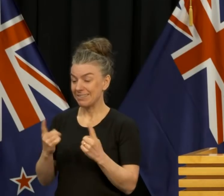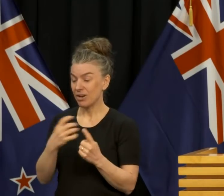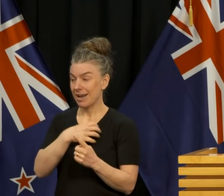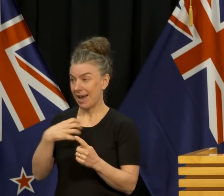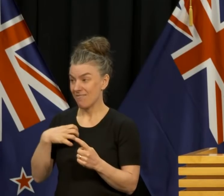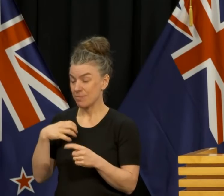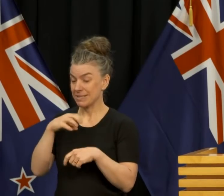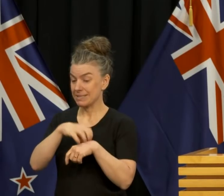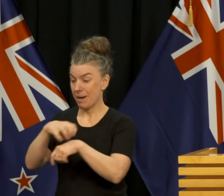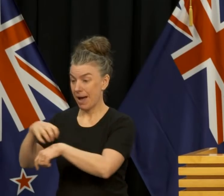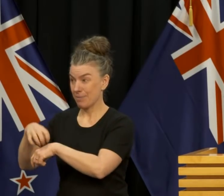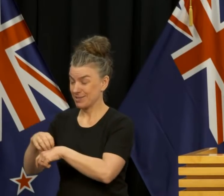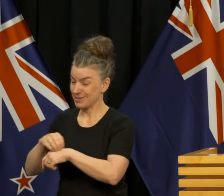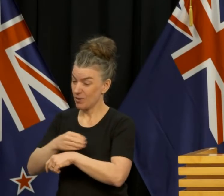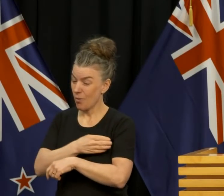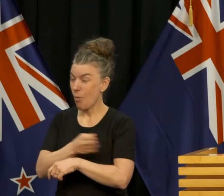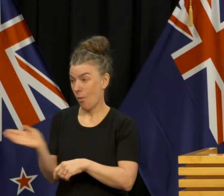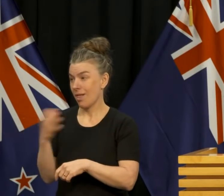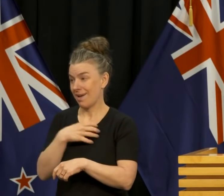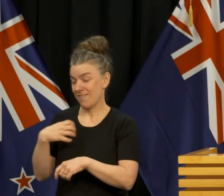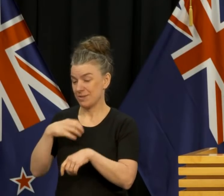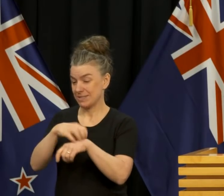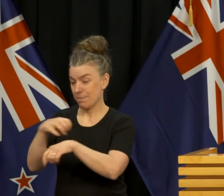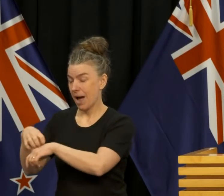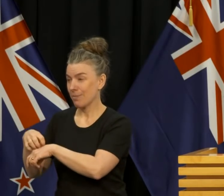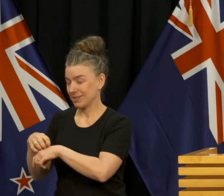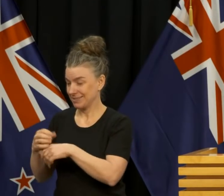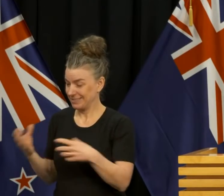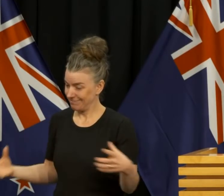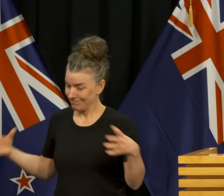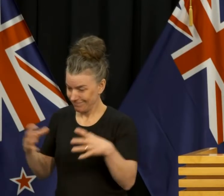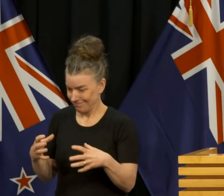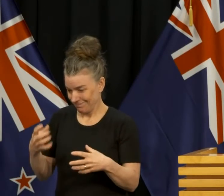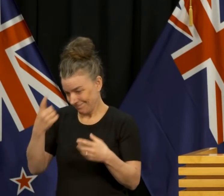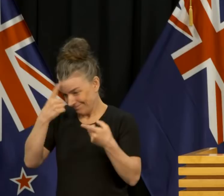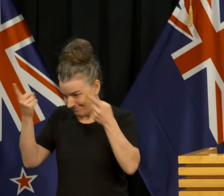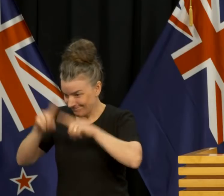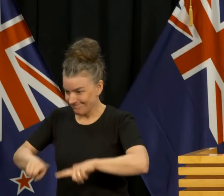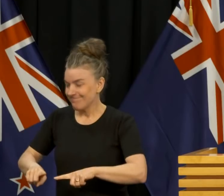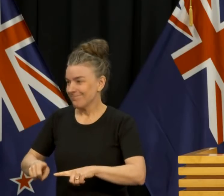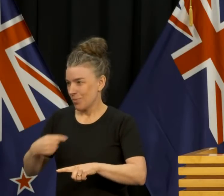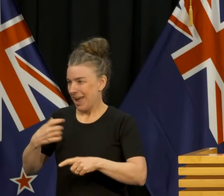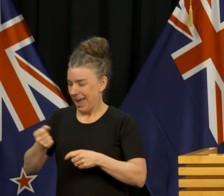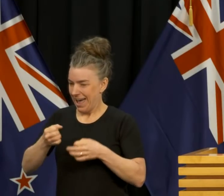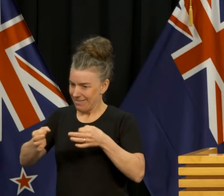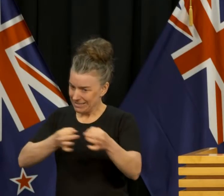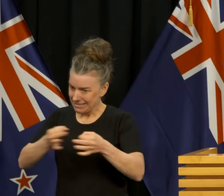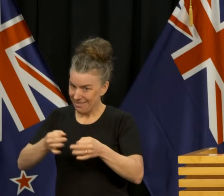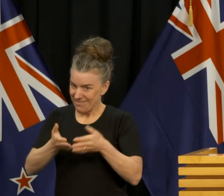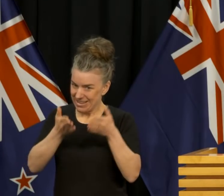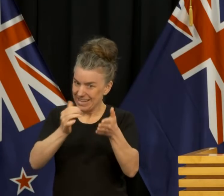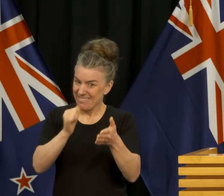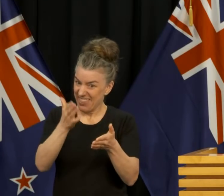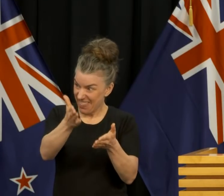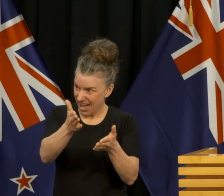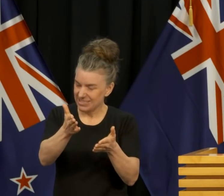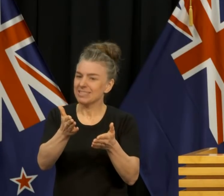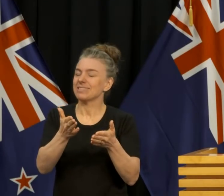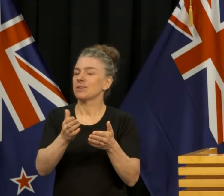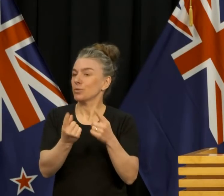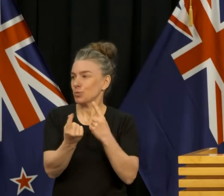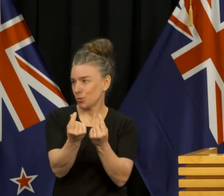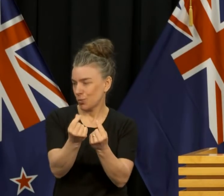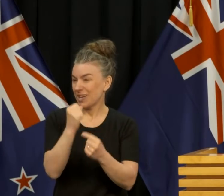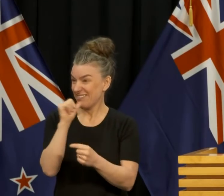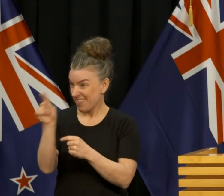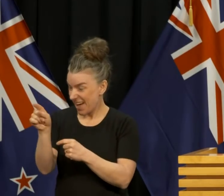it touches on every aspect of our economy and our society. So we are preparing for a whole variety of different scenarios there around when a